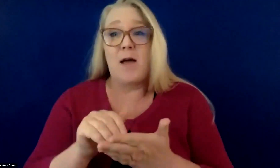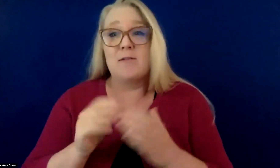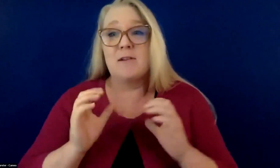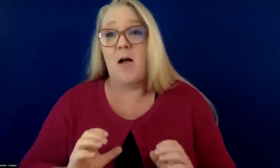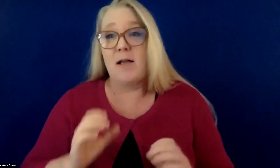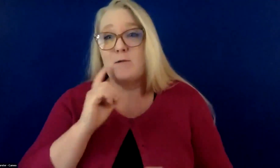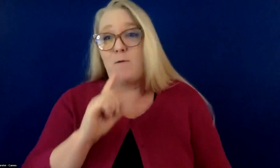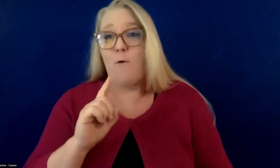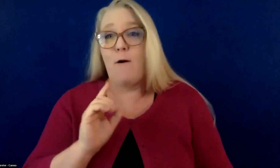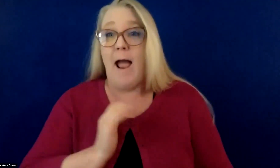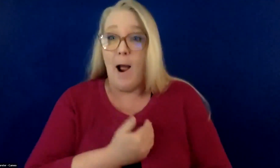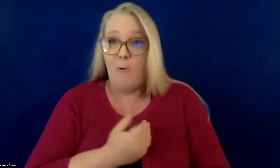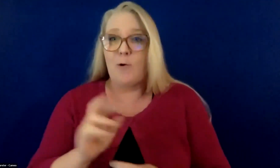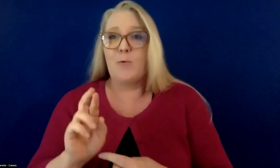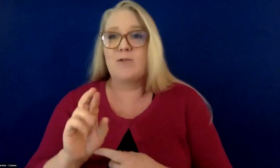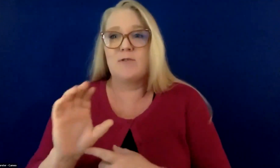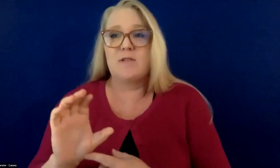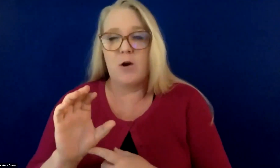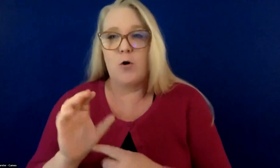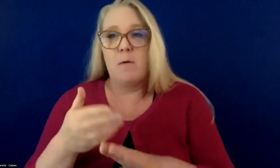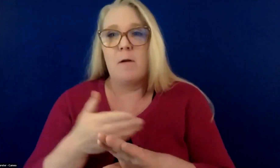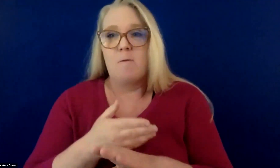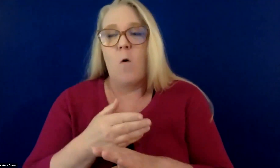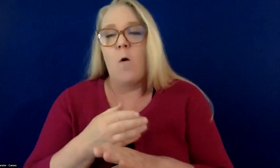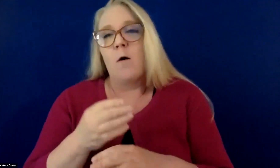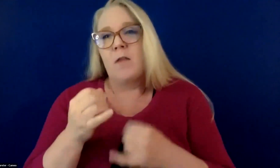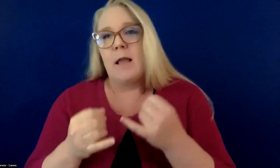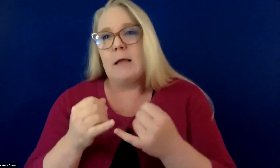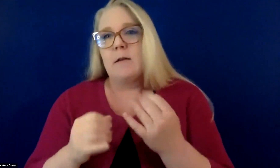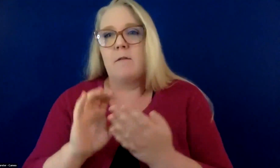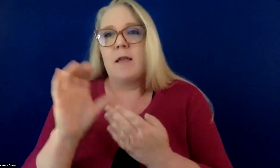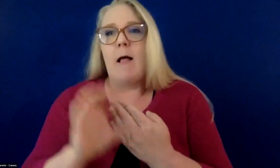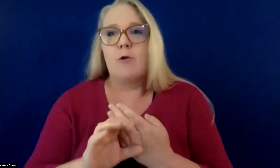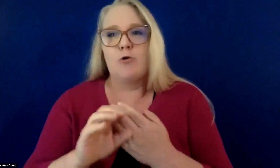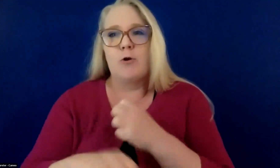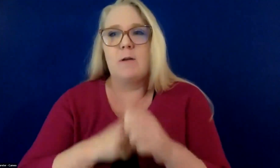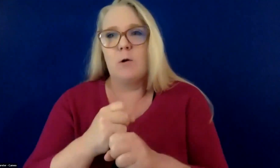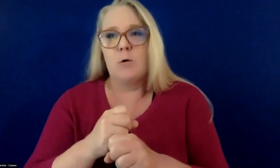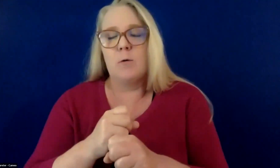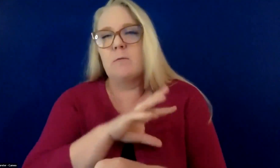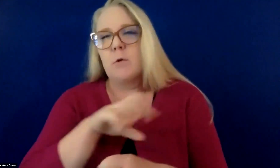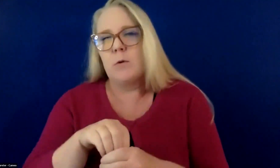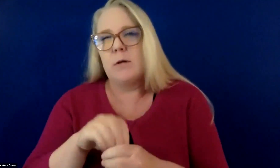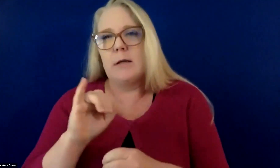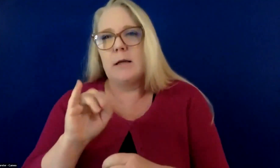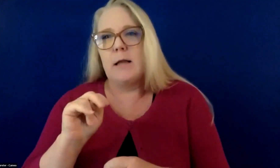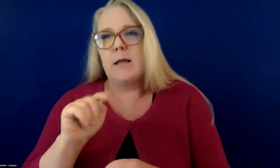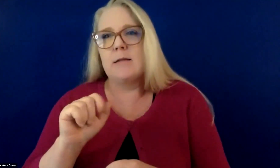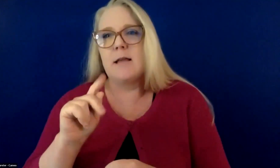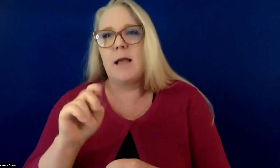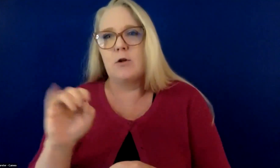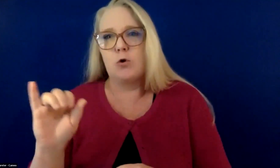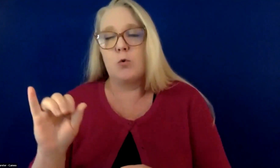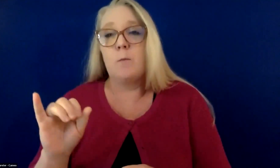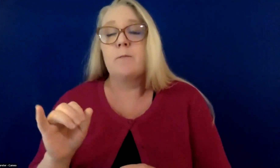center before the end of the calendar year, if you include intake as well. So again, we're growing. We were at